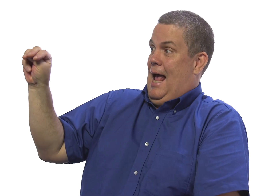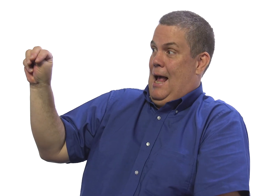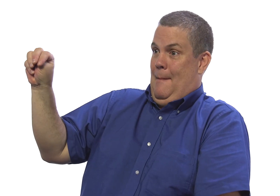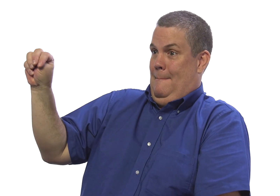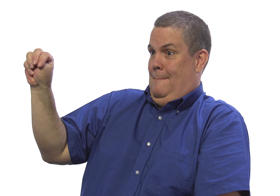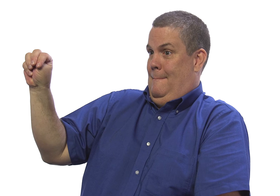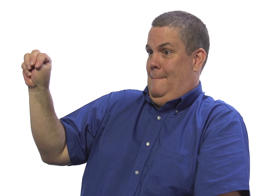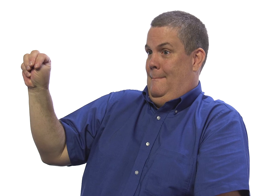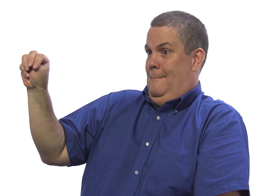M.